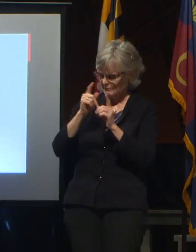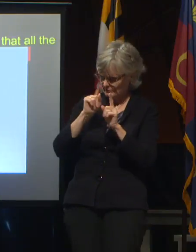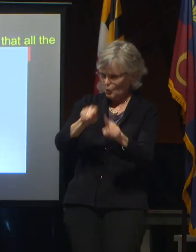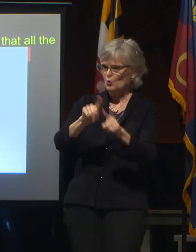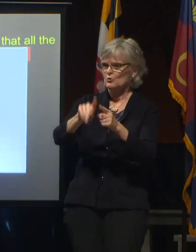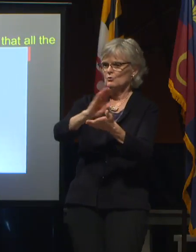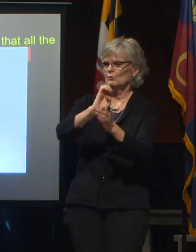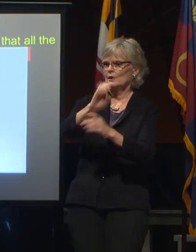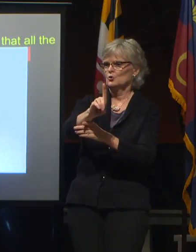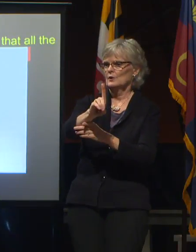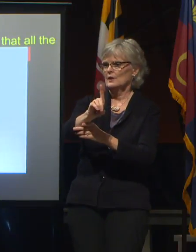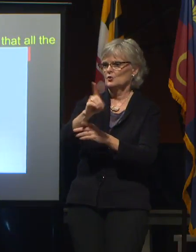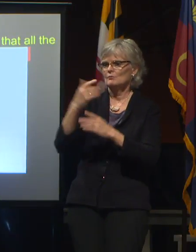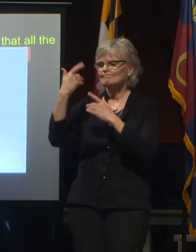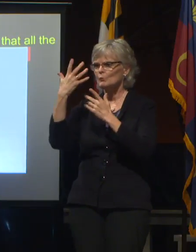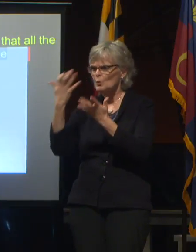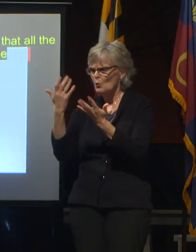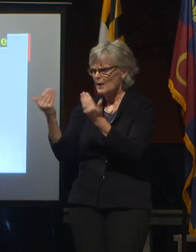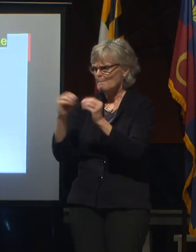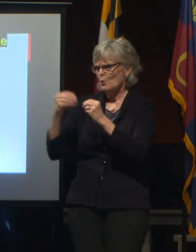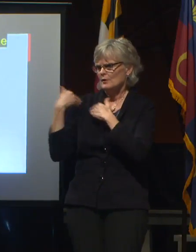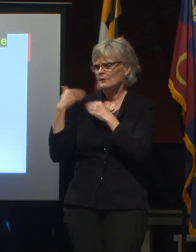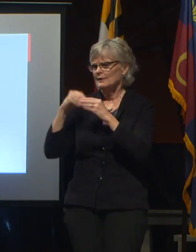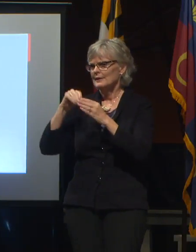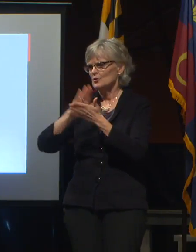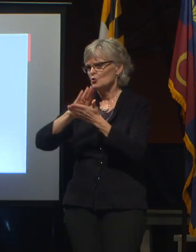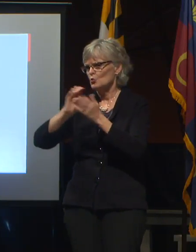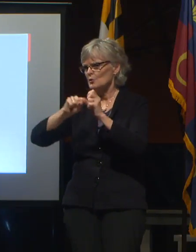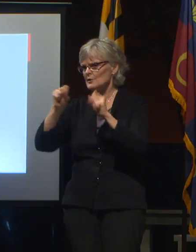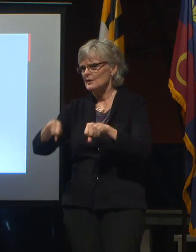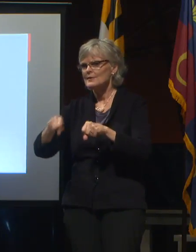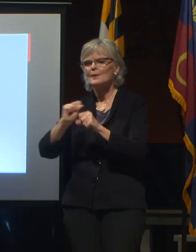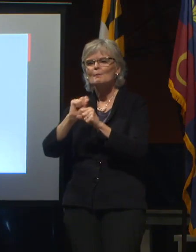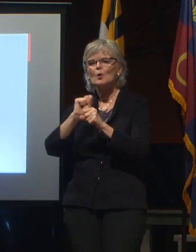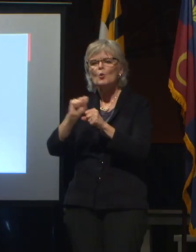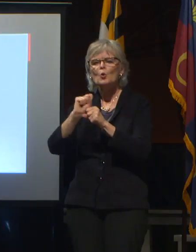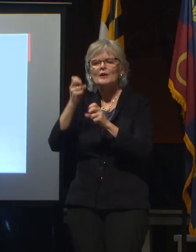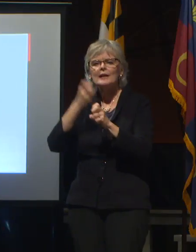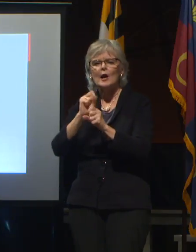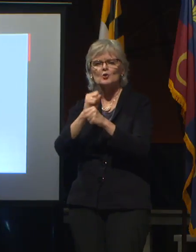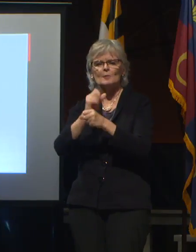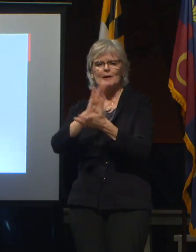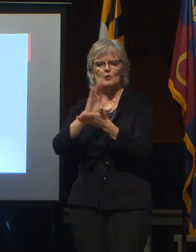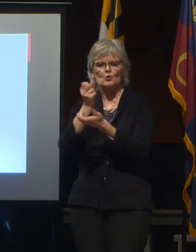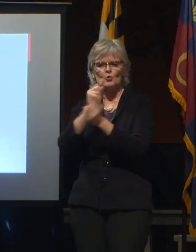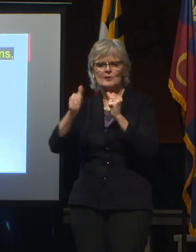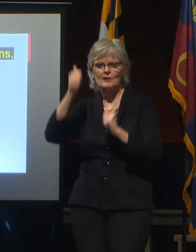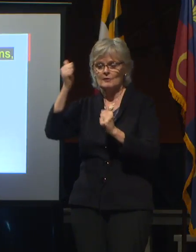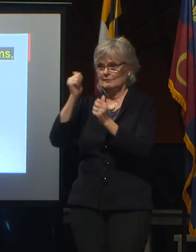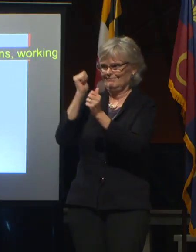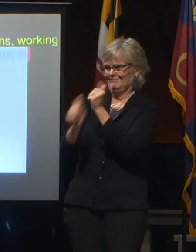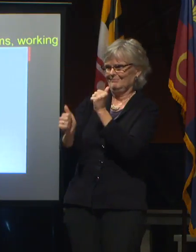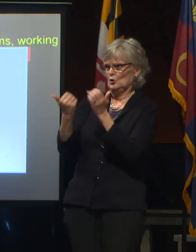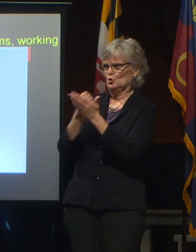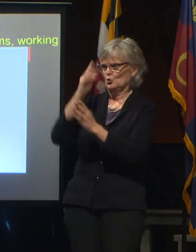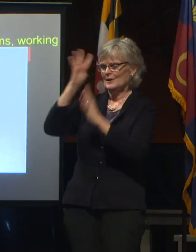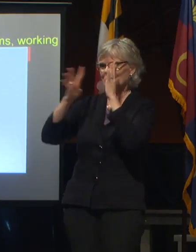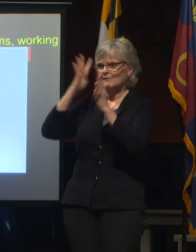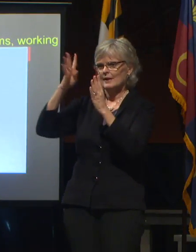for more accountability in our local school systems and working hard to make schools safer. We recently enacted new